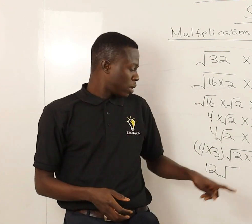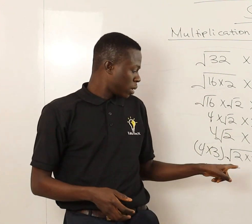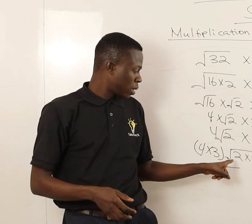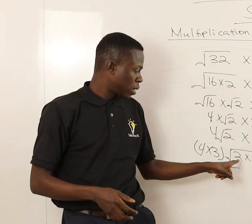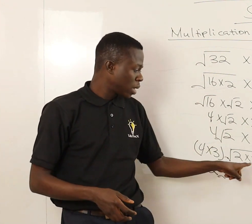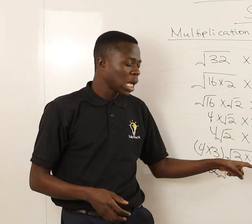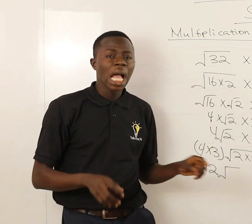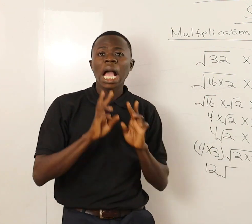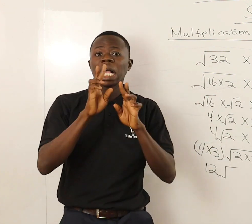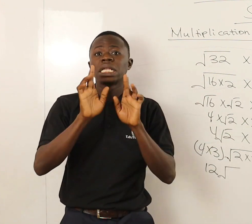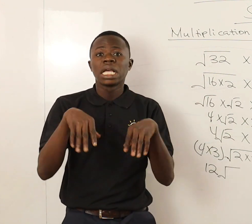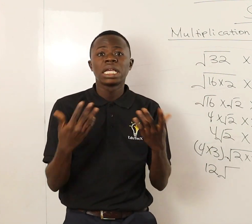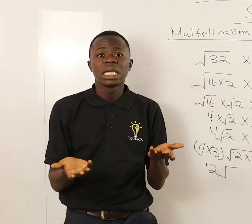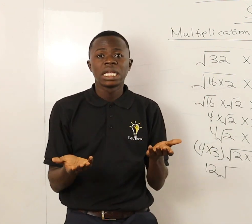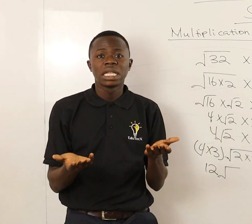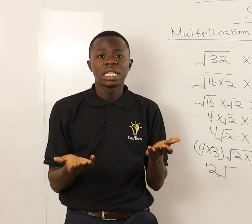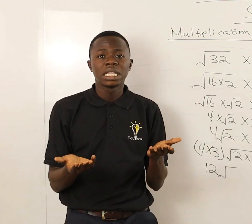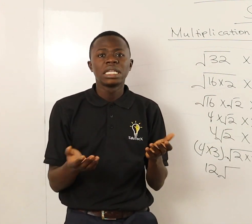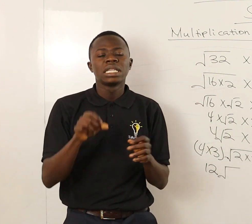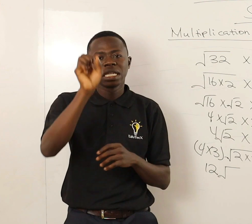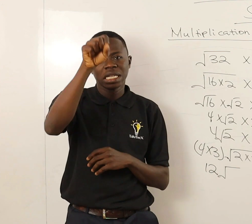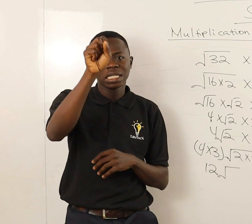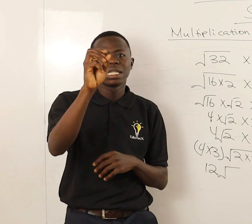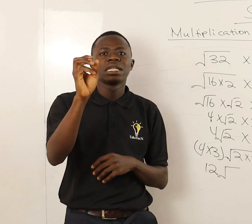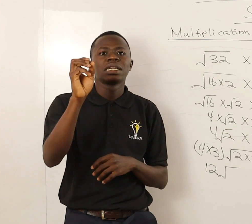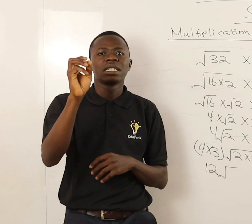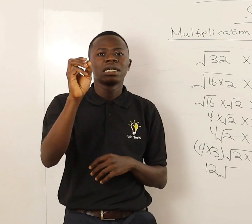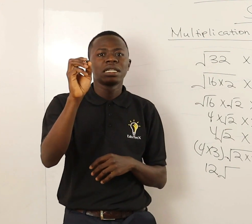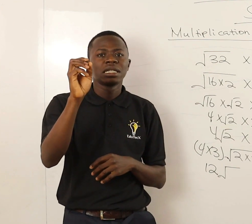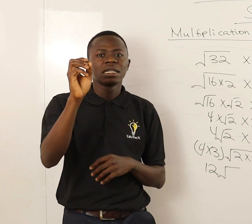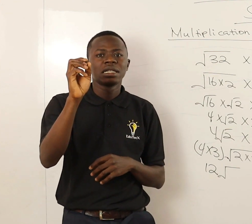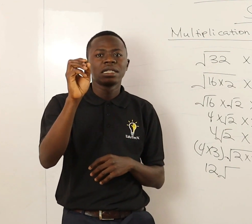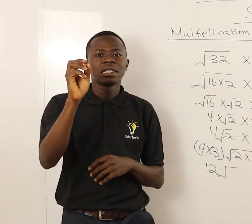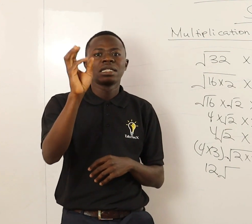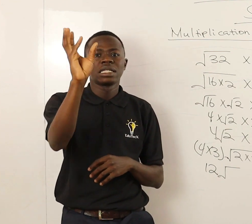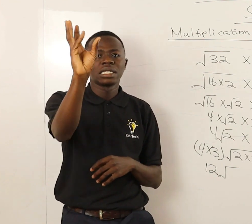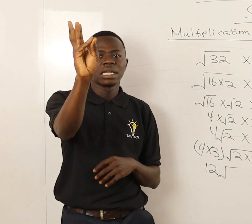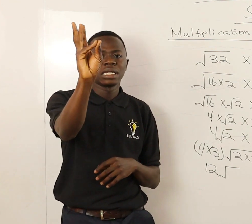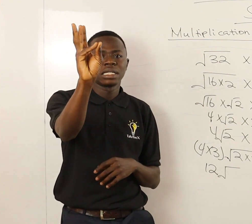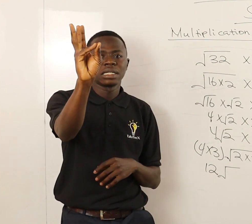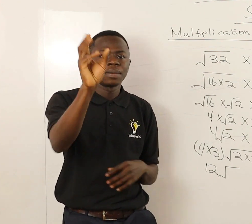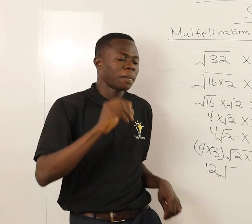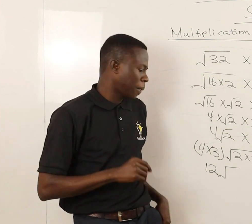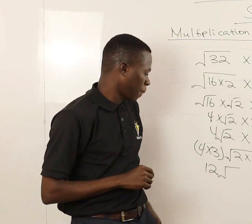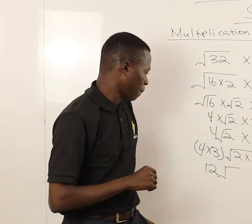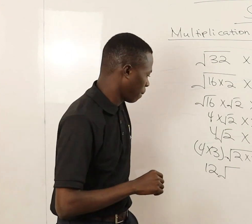Then our answer for 2 multiplied by 3 is going to be 6.